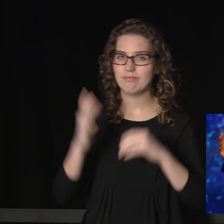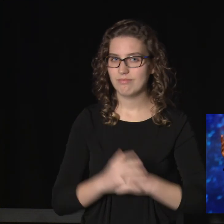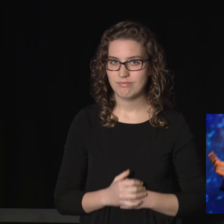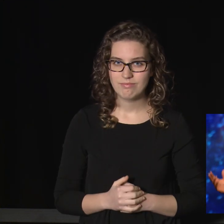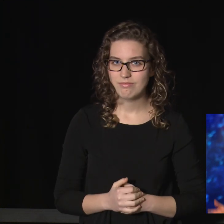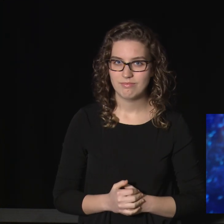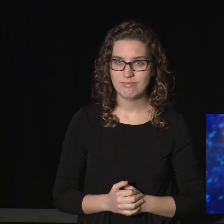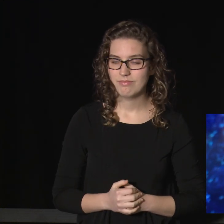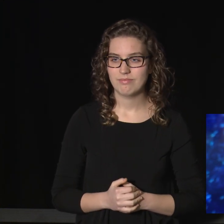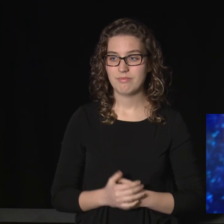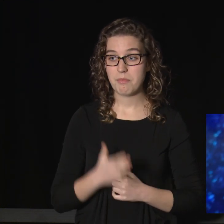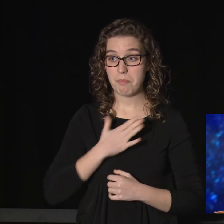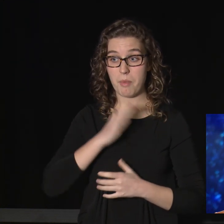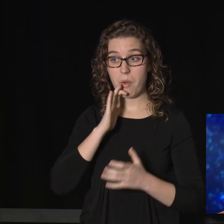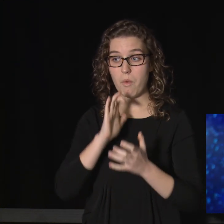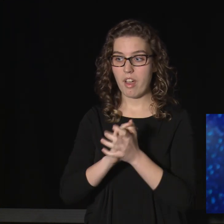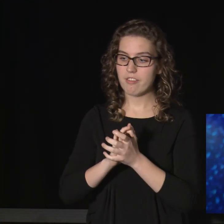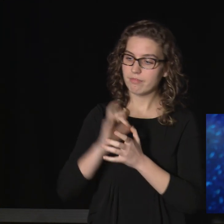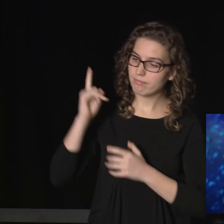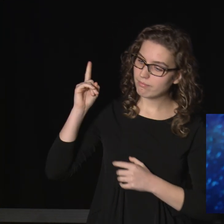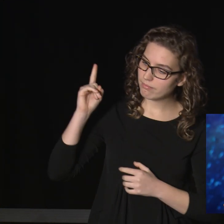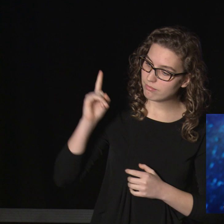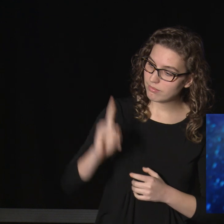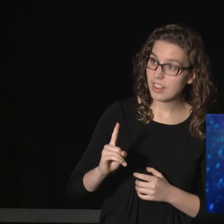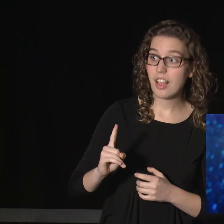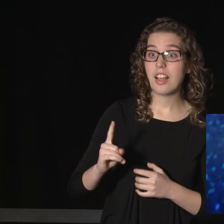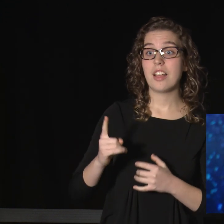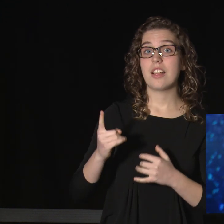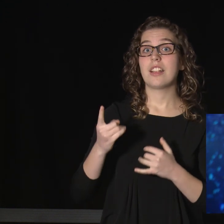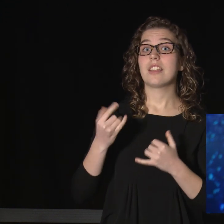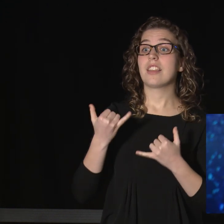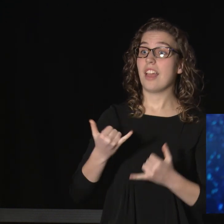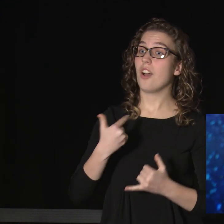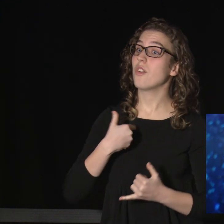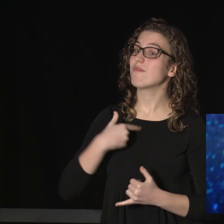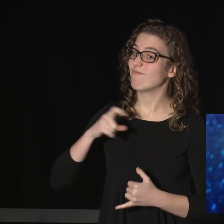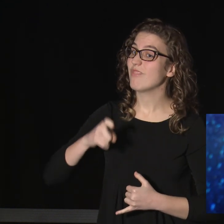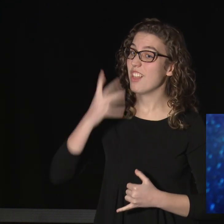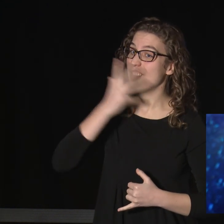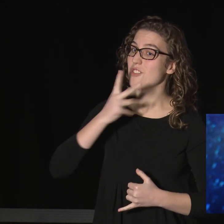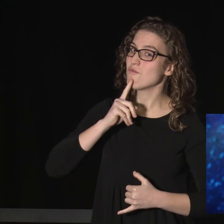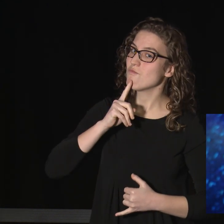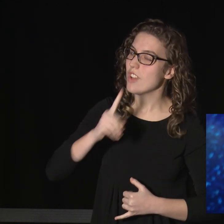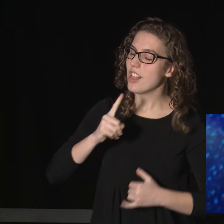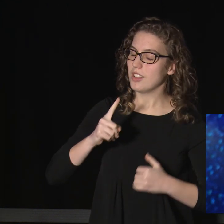My wife comes down, and now I got to look really tired.